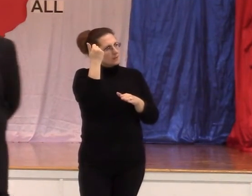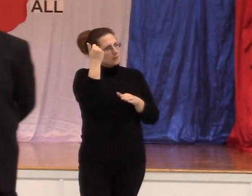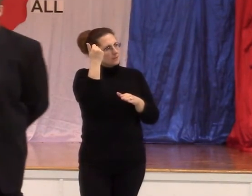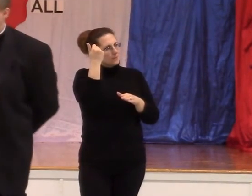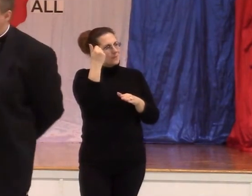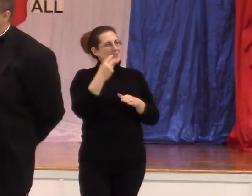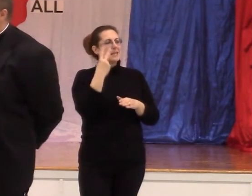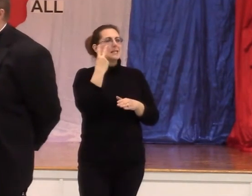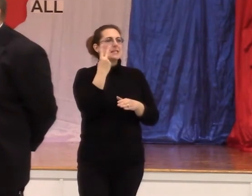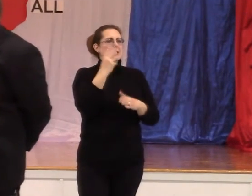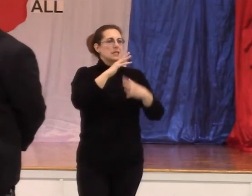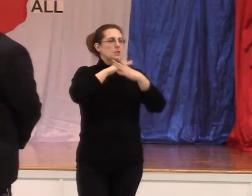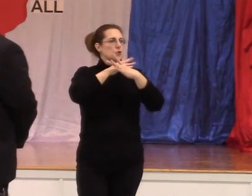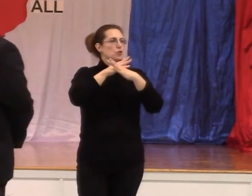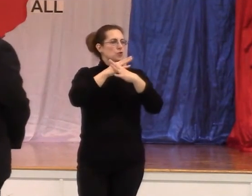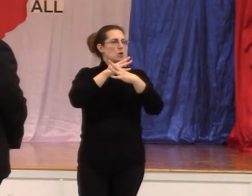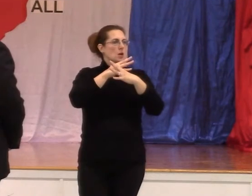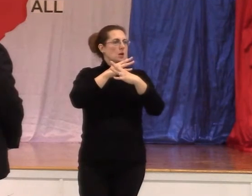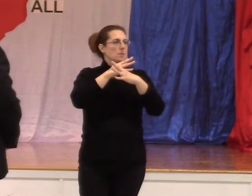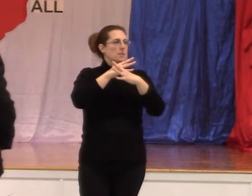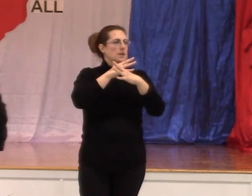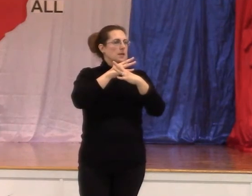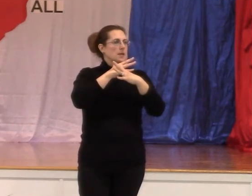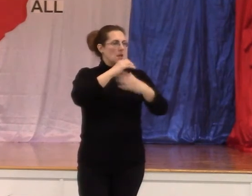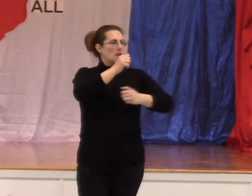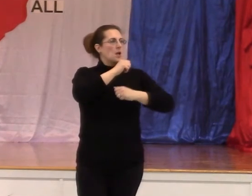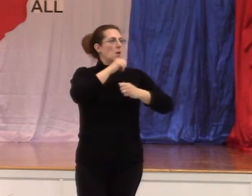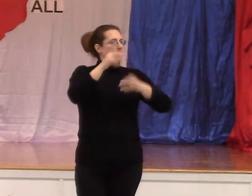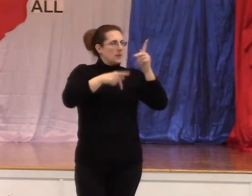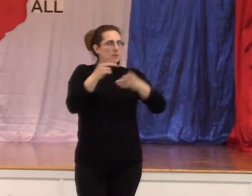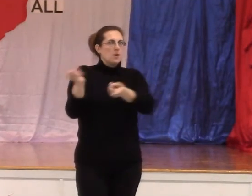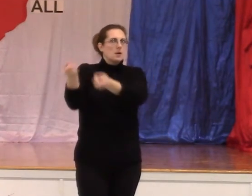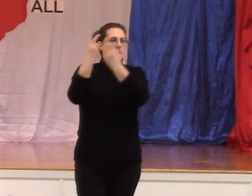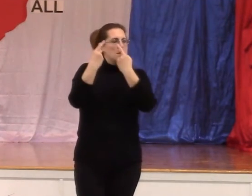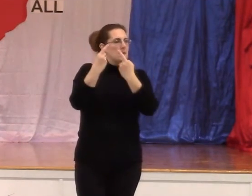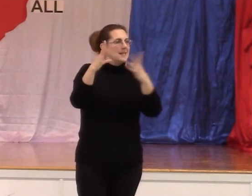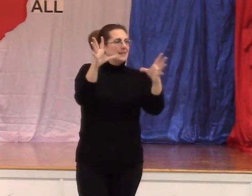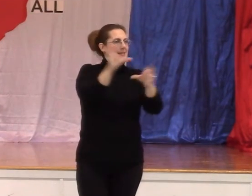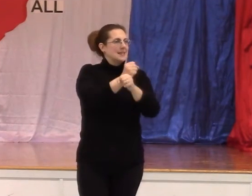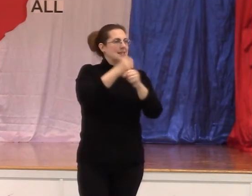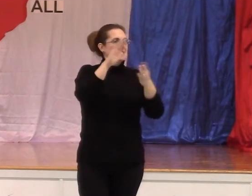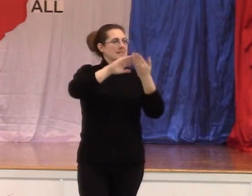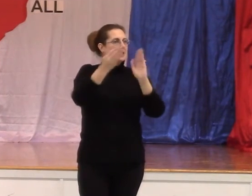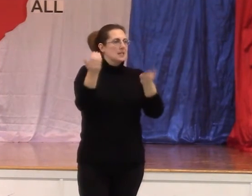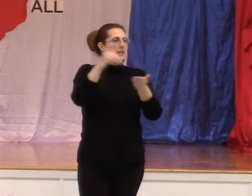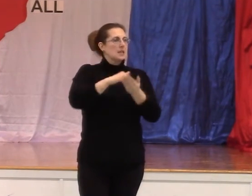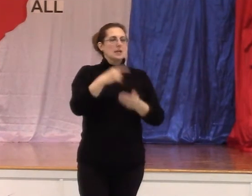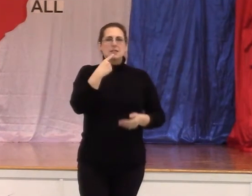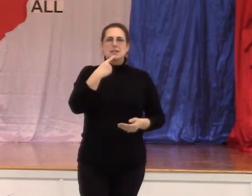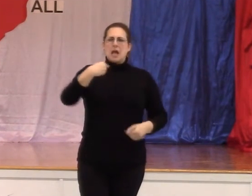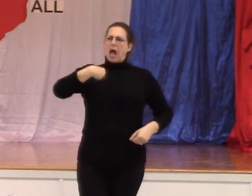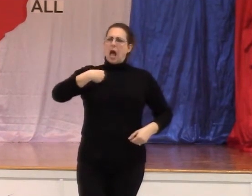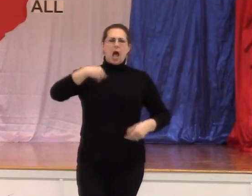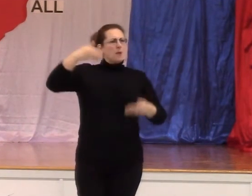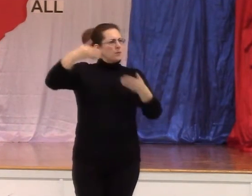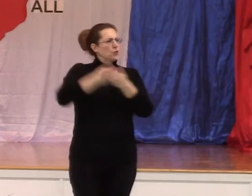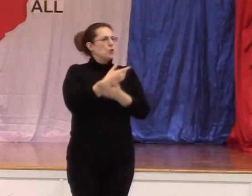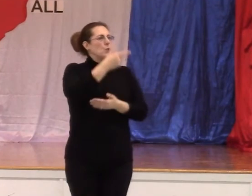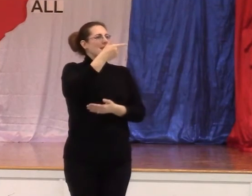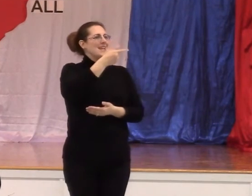the German forces that are coming to reclaim the city, and he sees them and he says, I am going to be the new